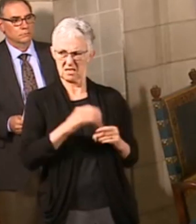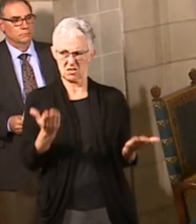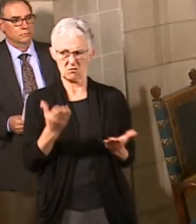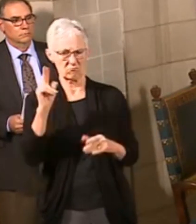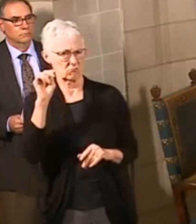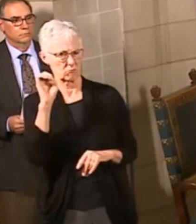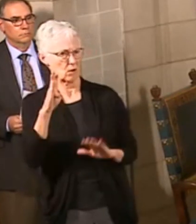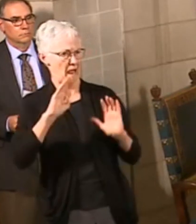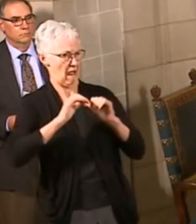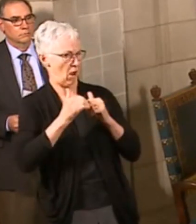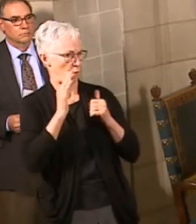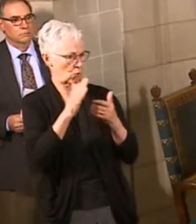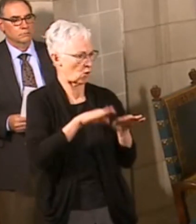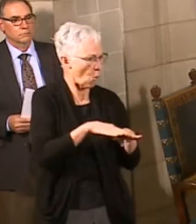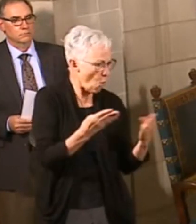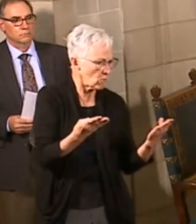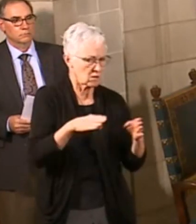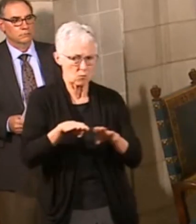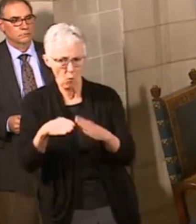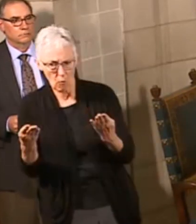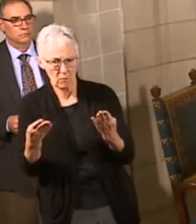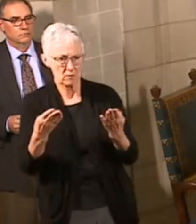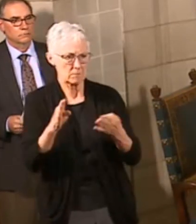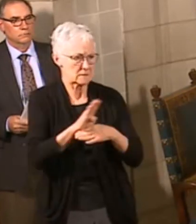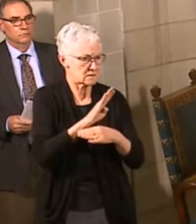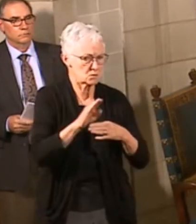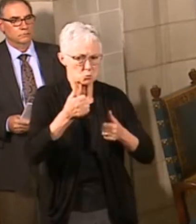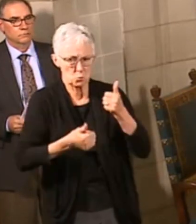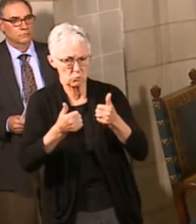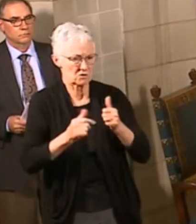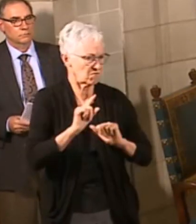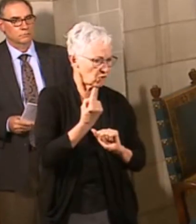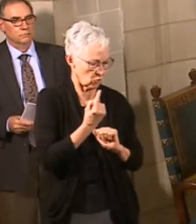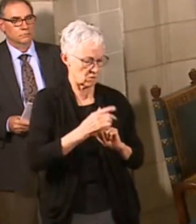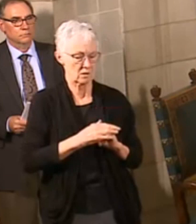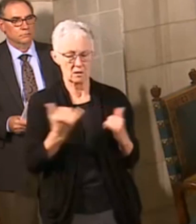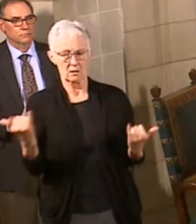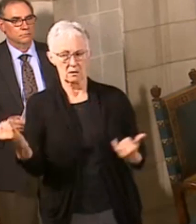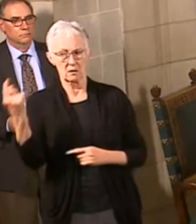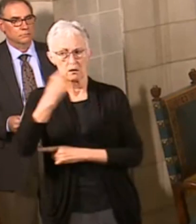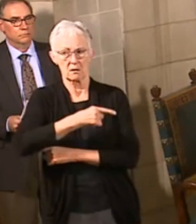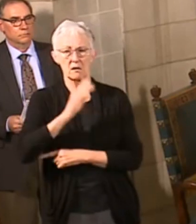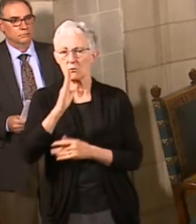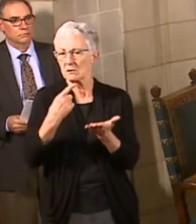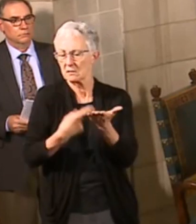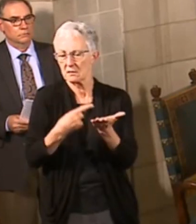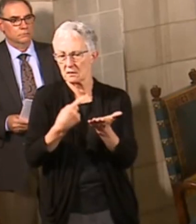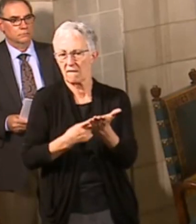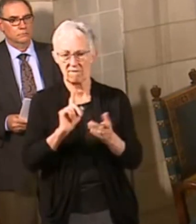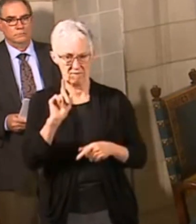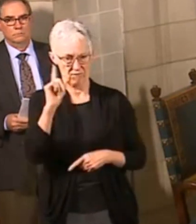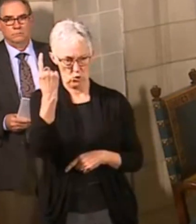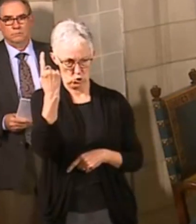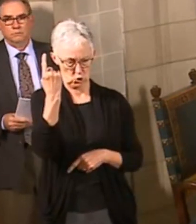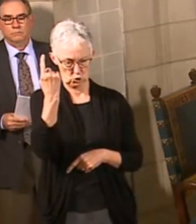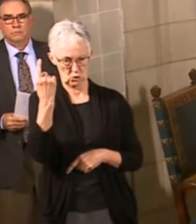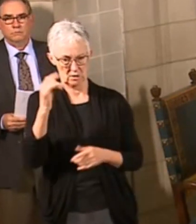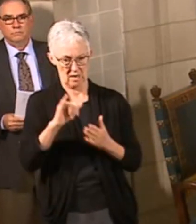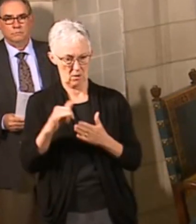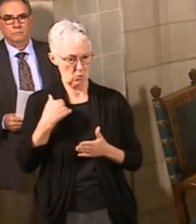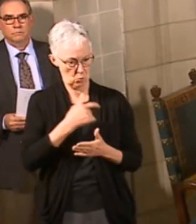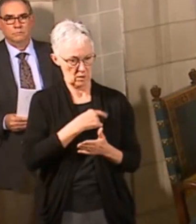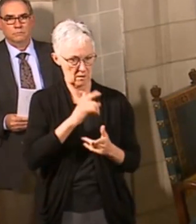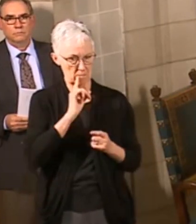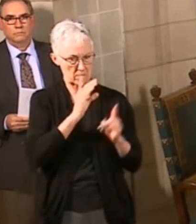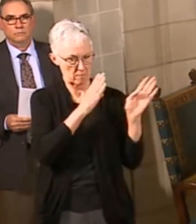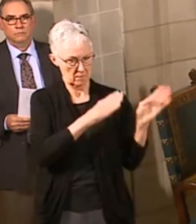look at doing is lifting restrictions gradually. And so we're going to talk about today the first restriction we're going to propose to release, and it